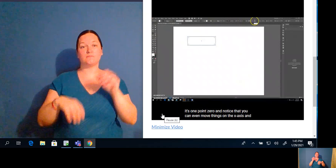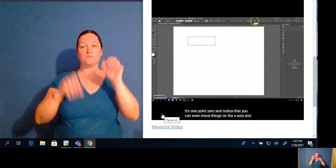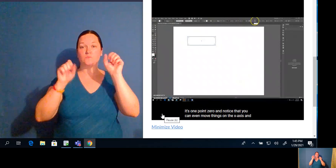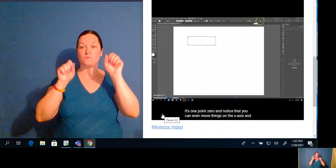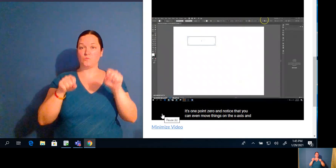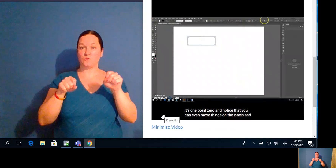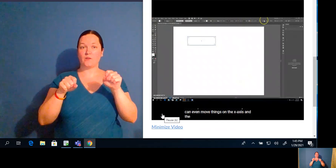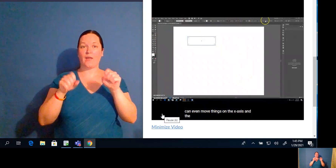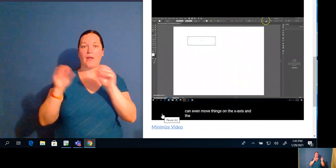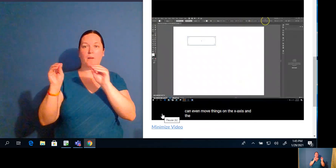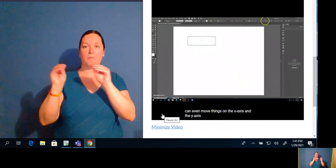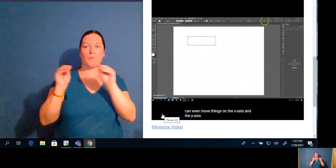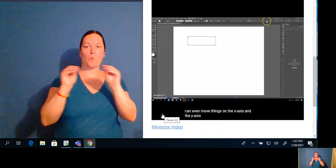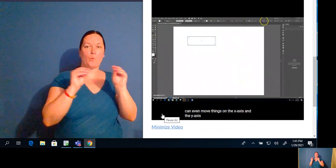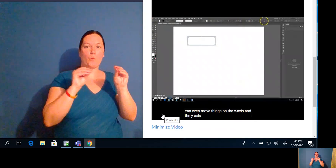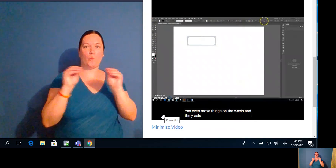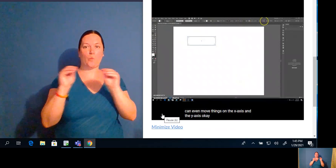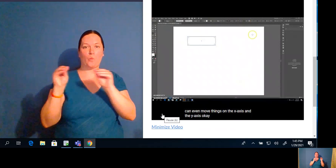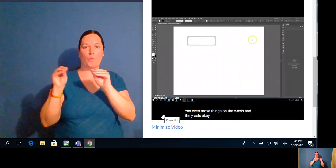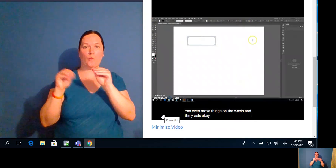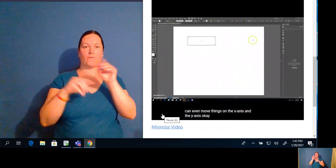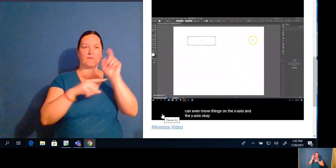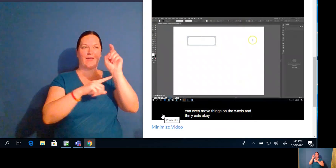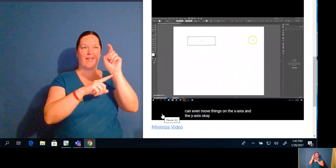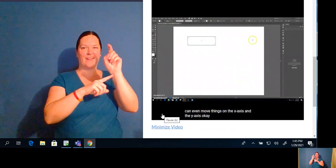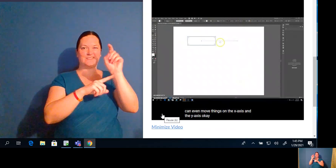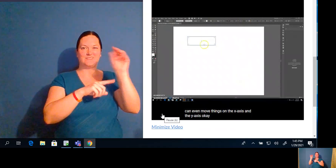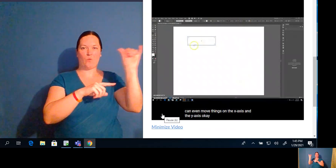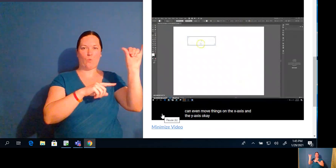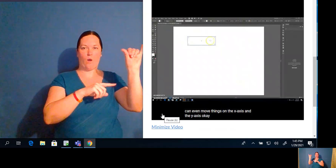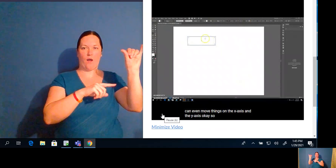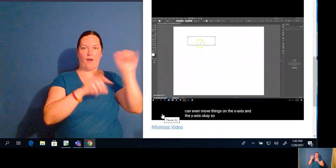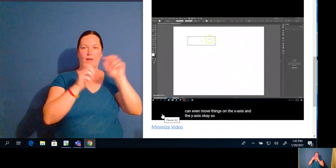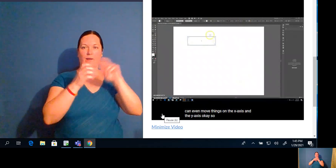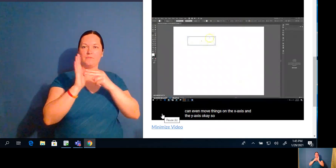the x-axis and the y-axis. Okay?